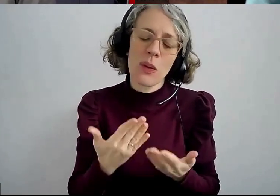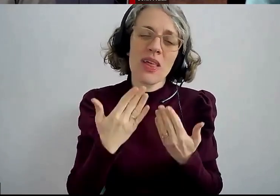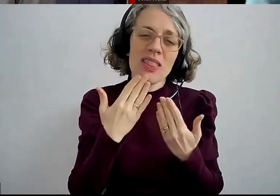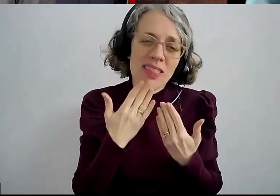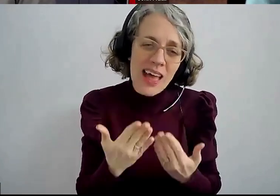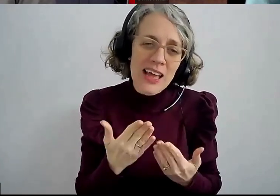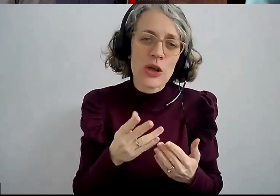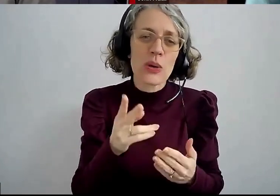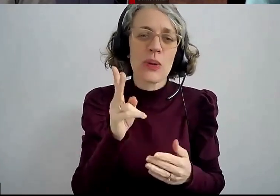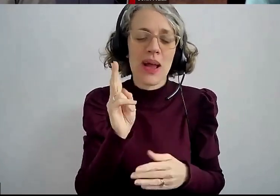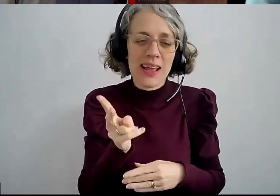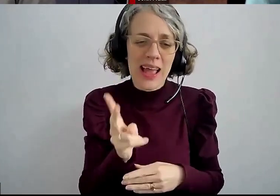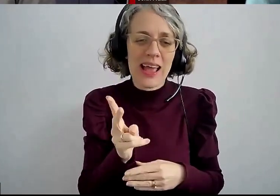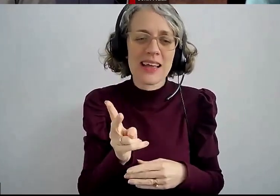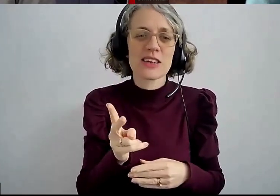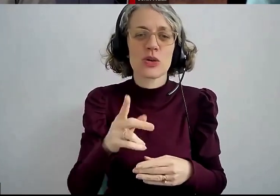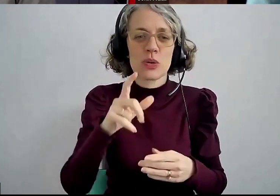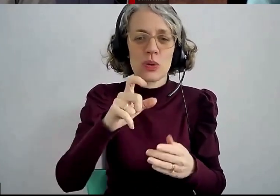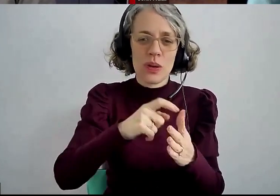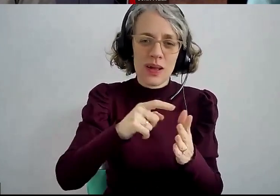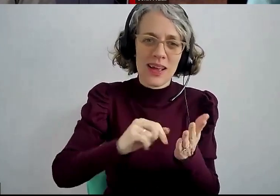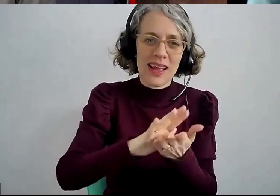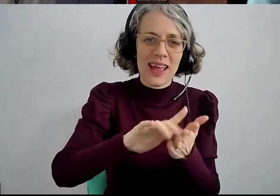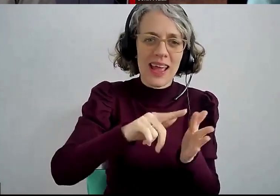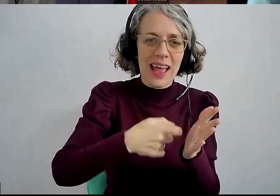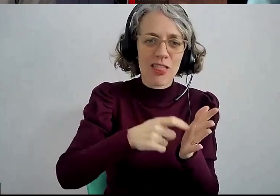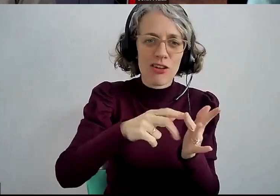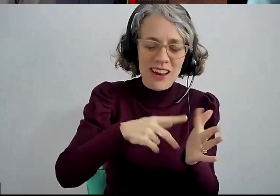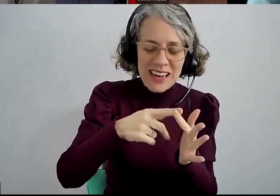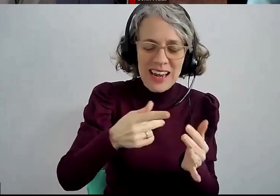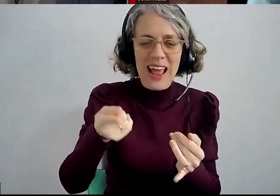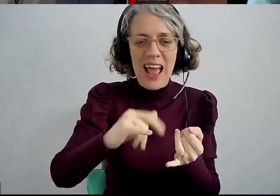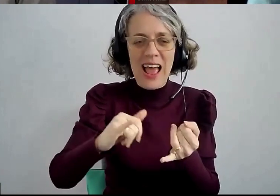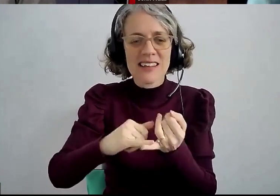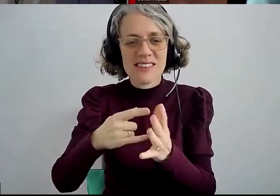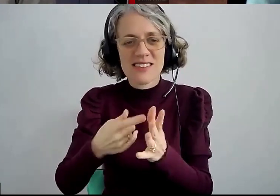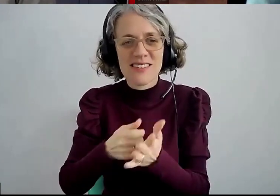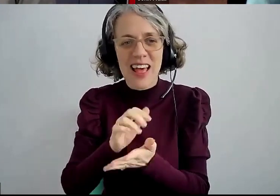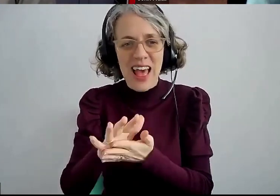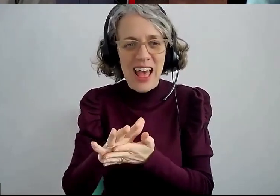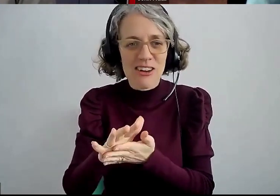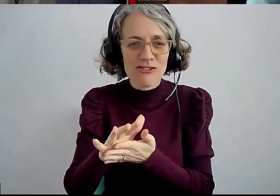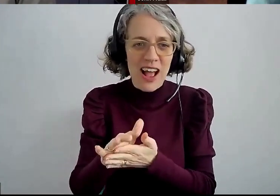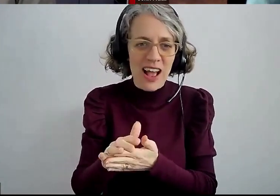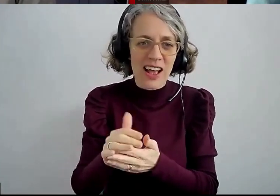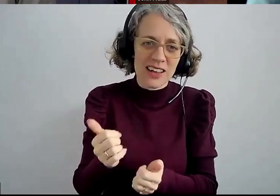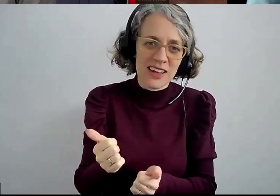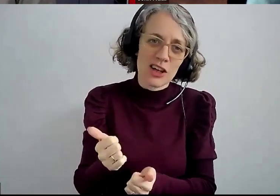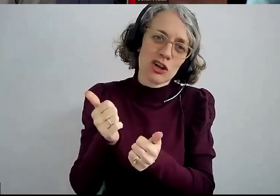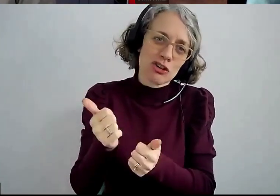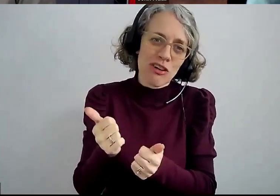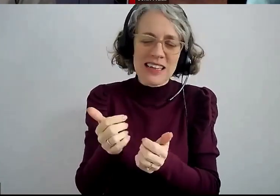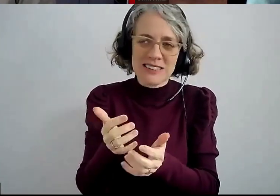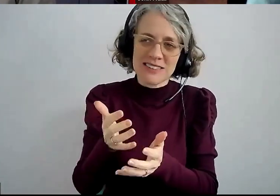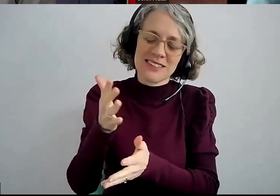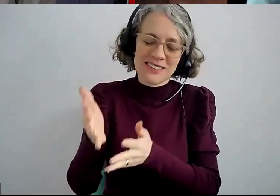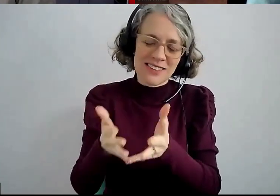again to Catherine and Sarah for great sign